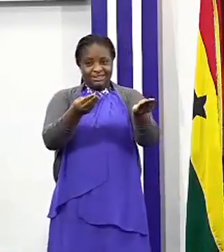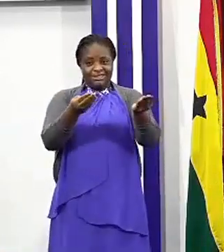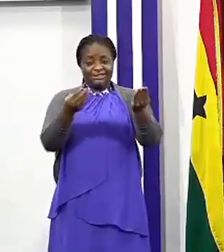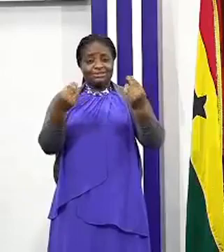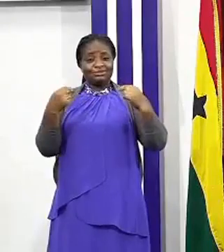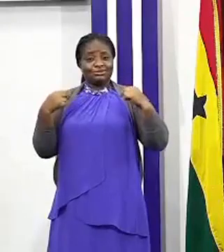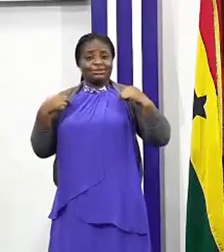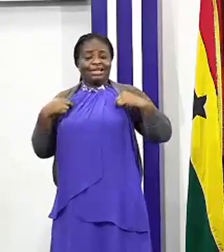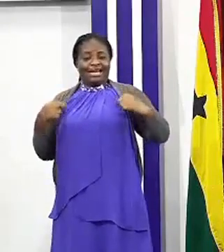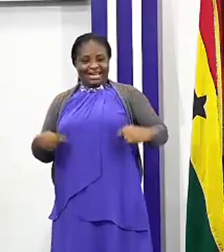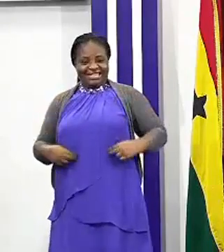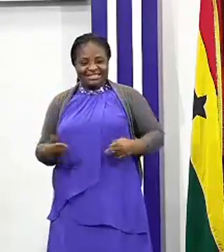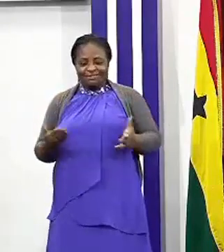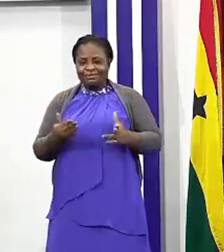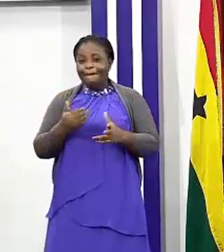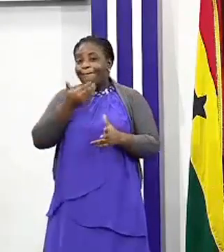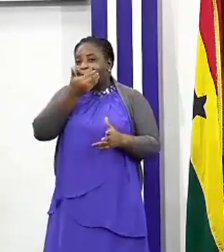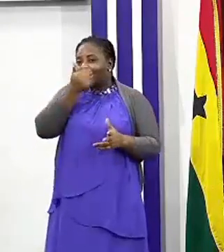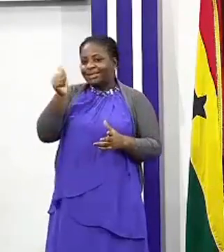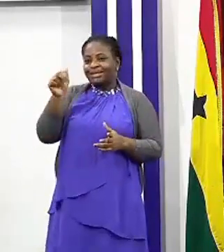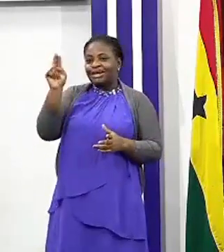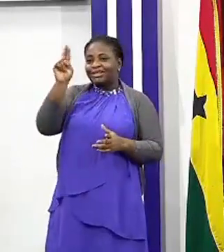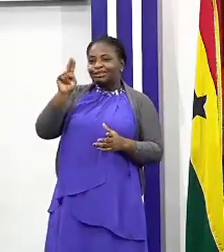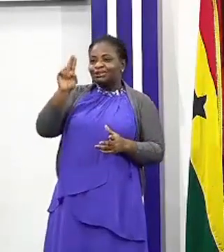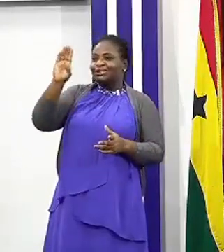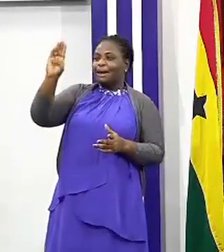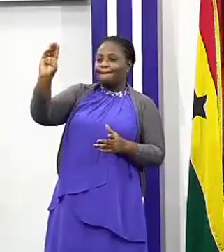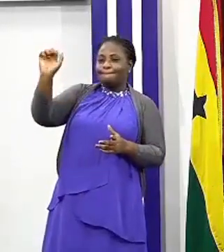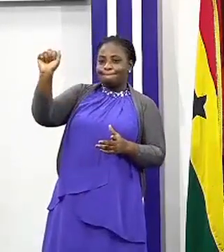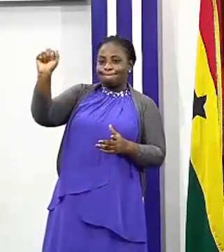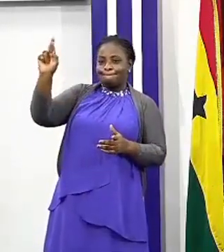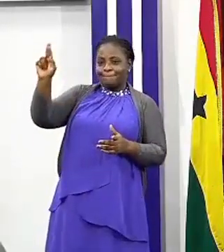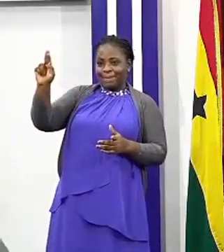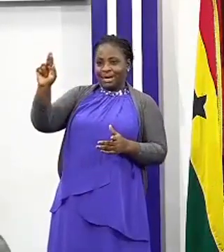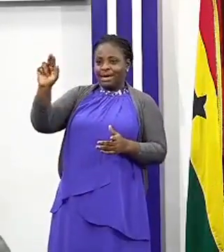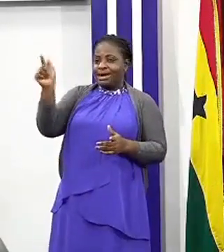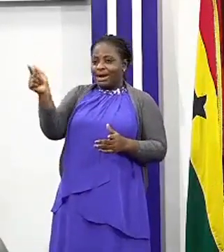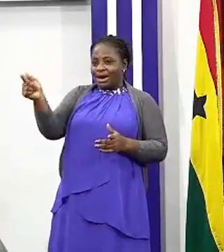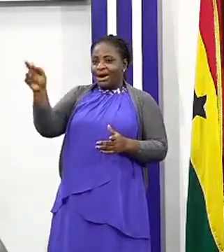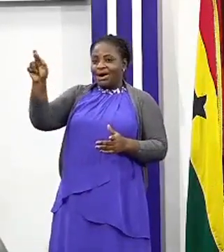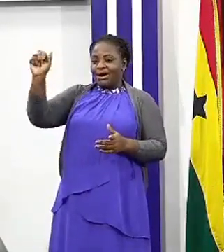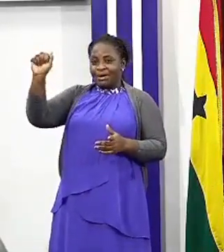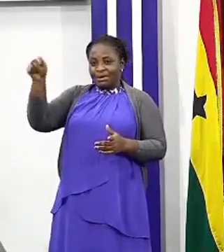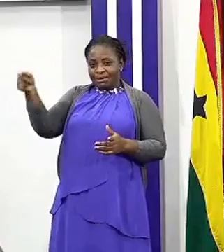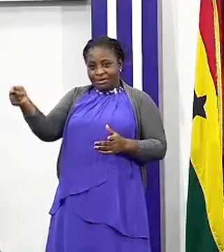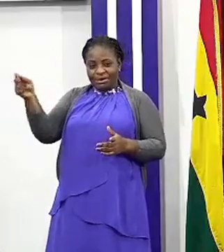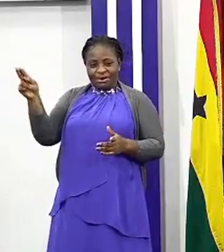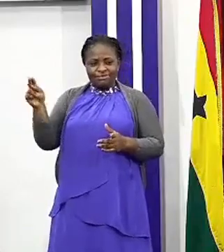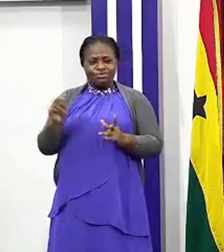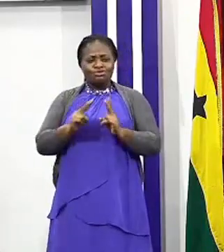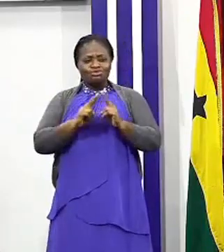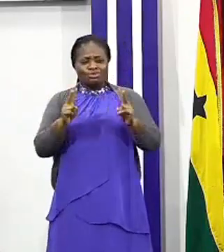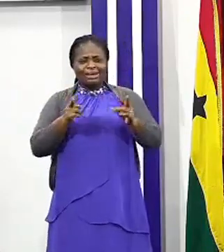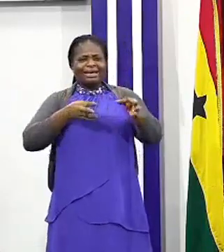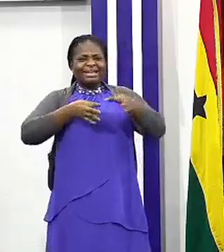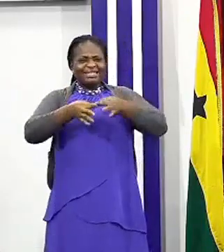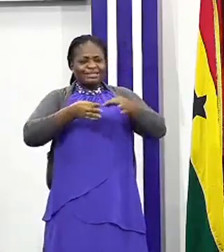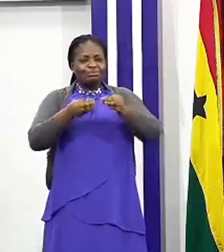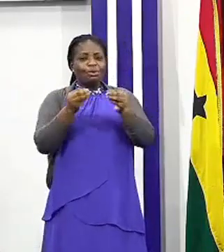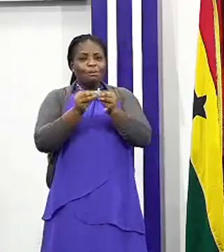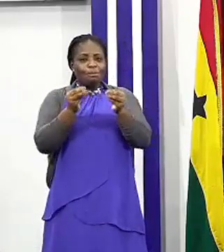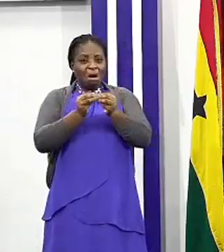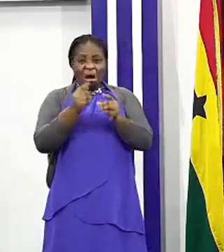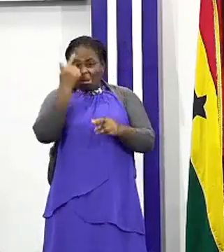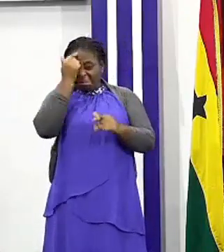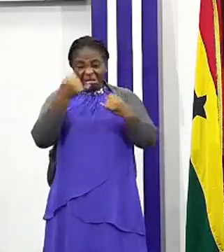graph that would, for each time point, represent clearly the value that is being projected. Because